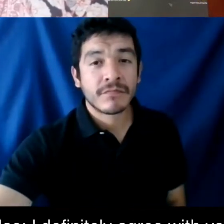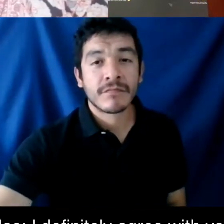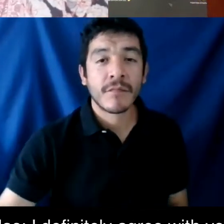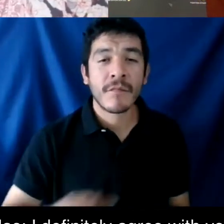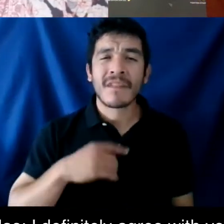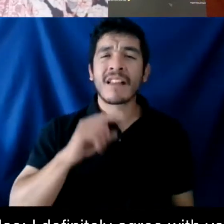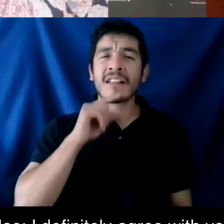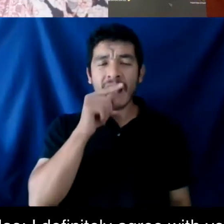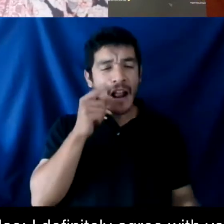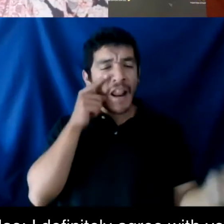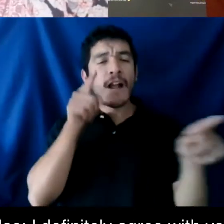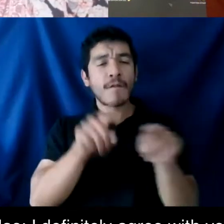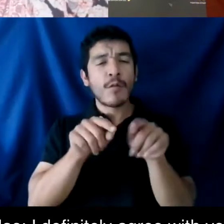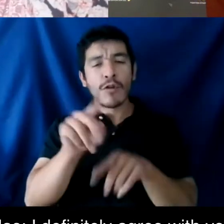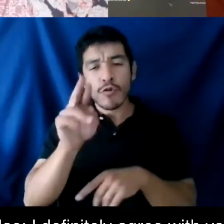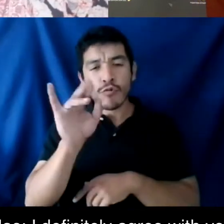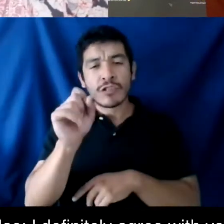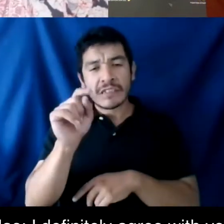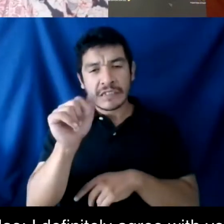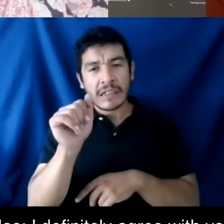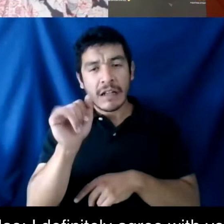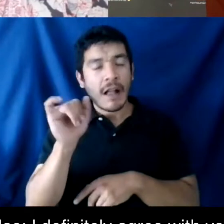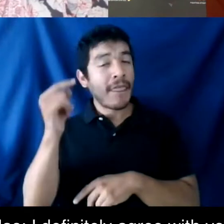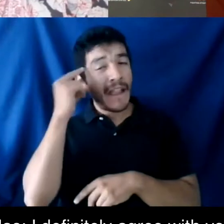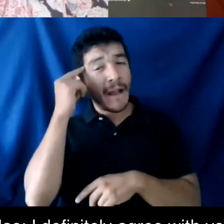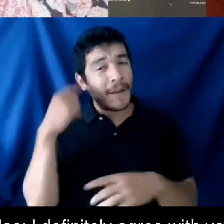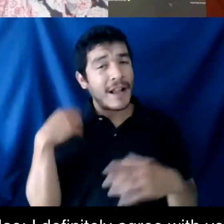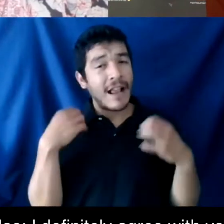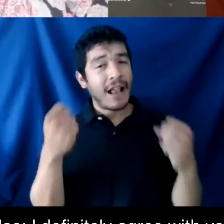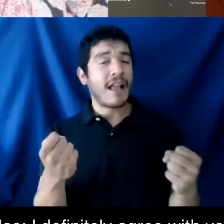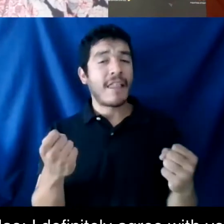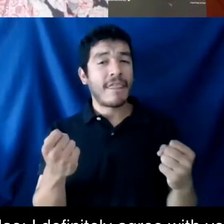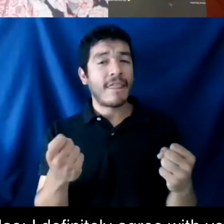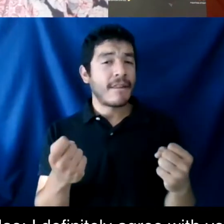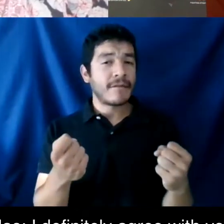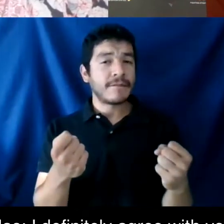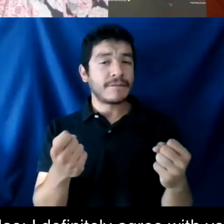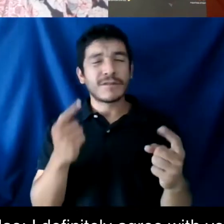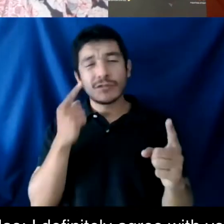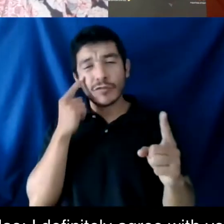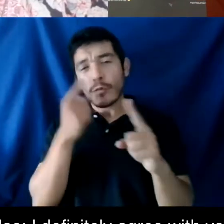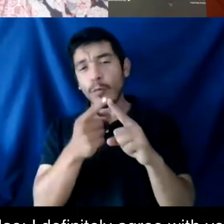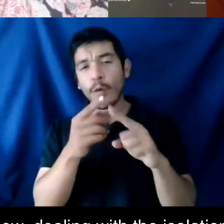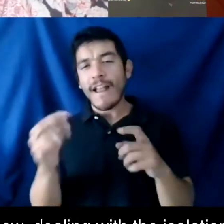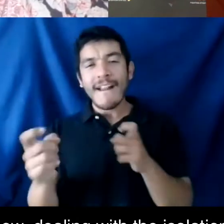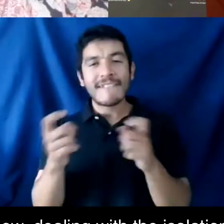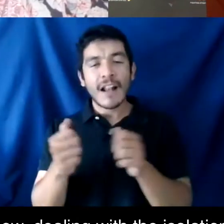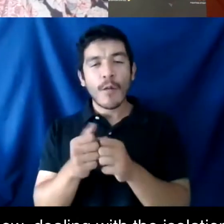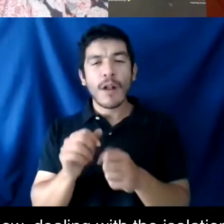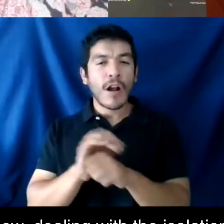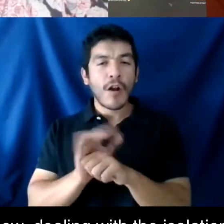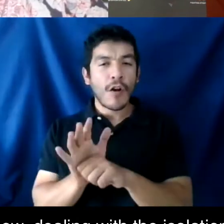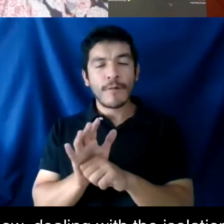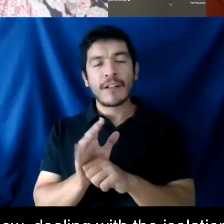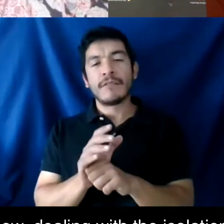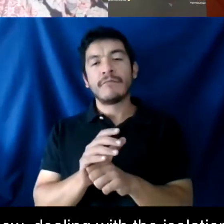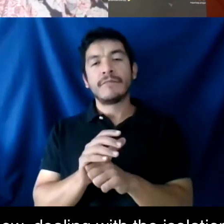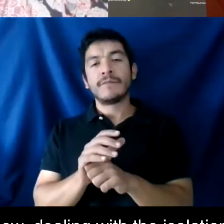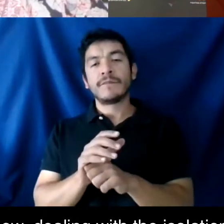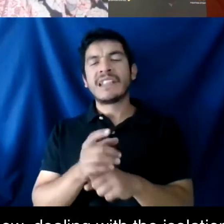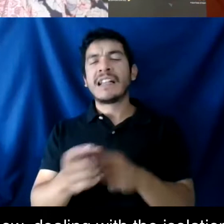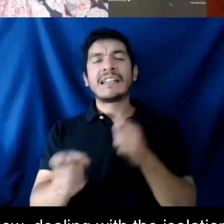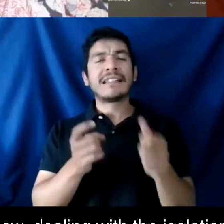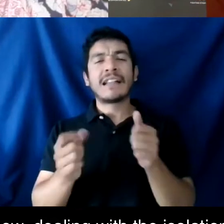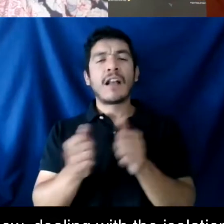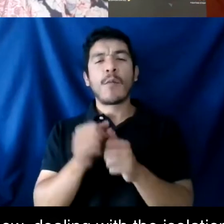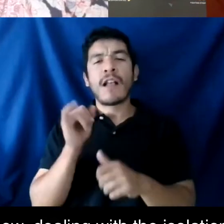you, Krista. The mental health aspect of dealing with the pandemic and dealing with